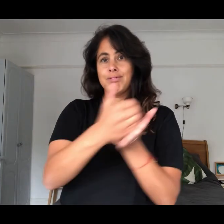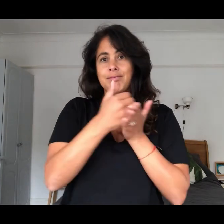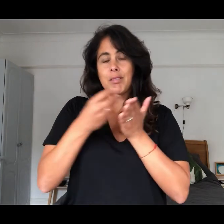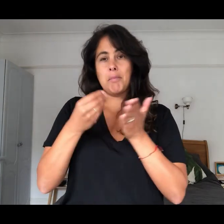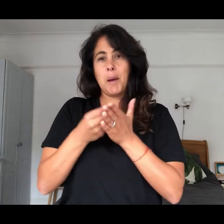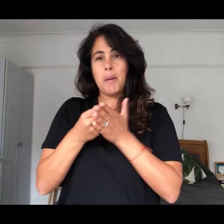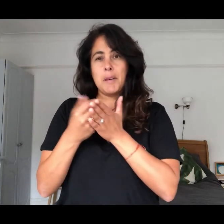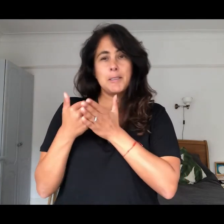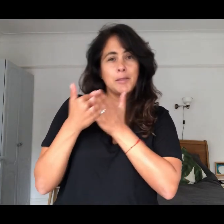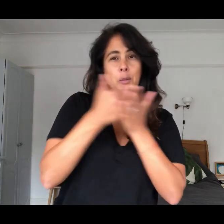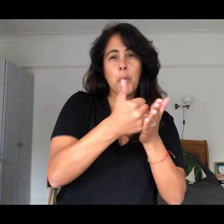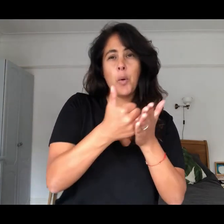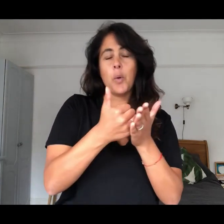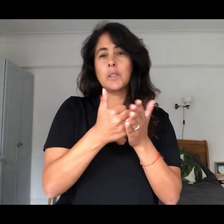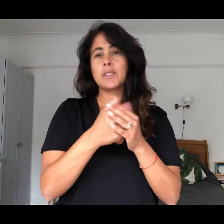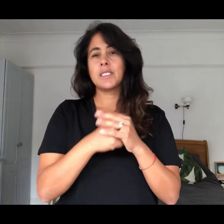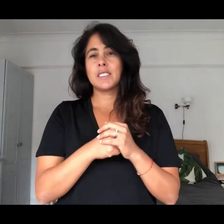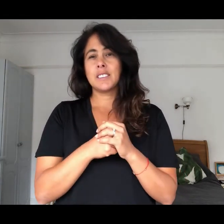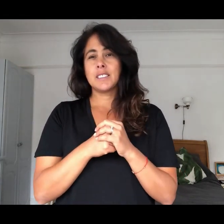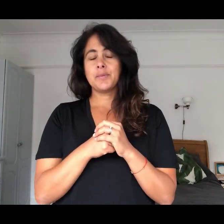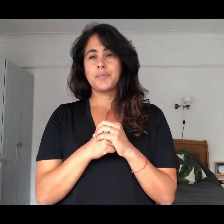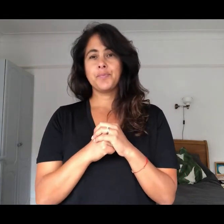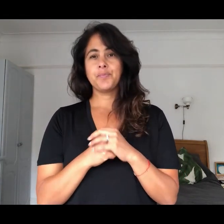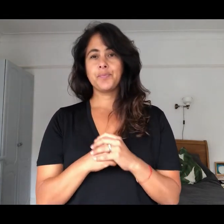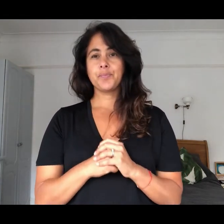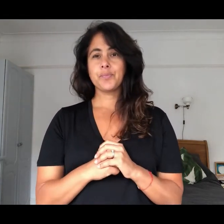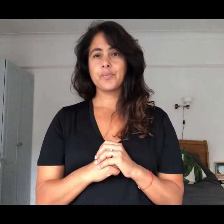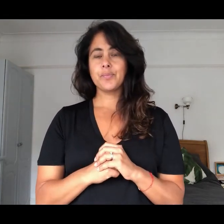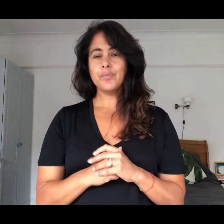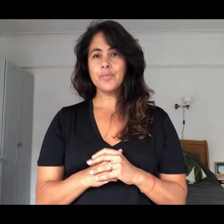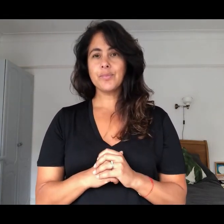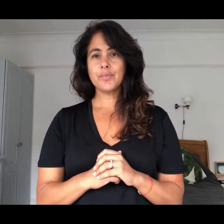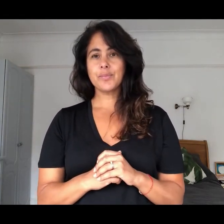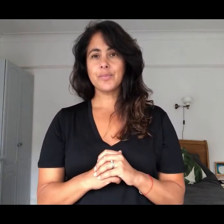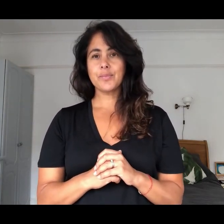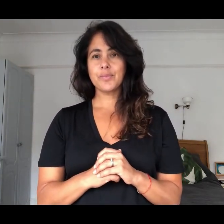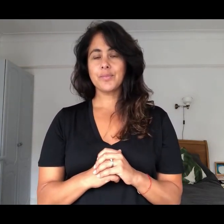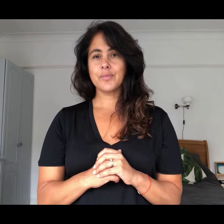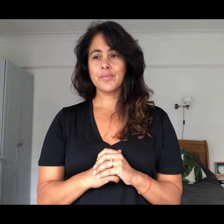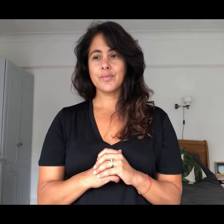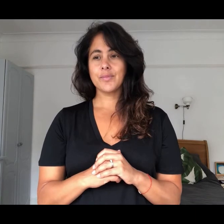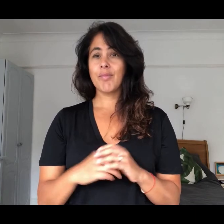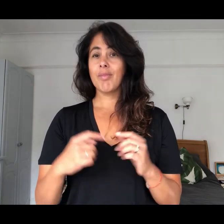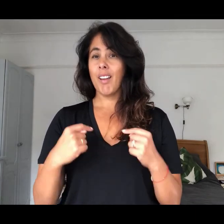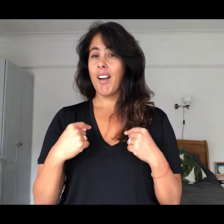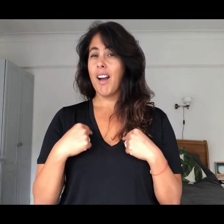pull together like scaffolding and hold them together.